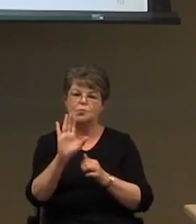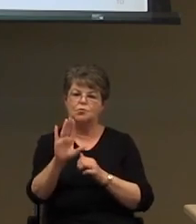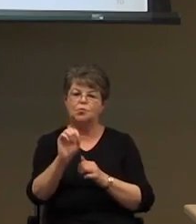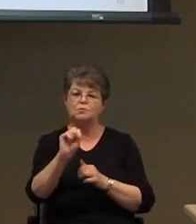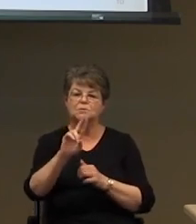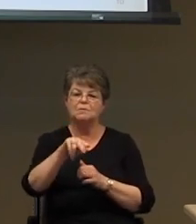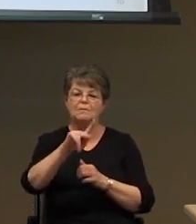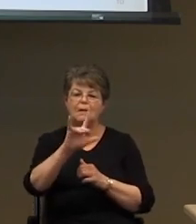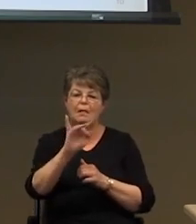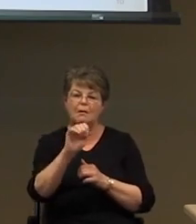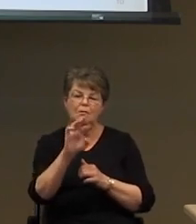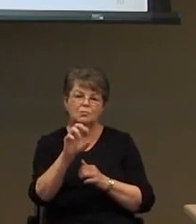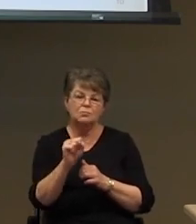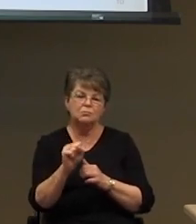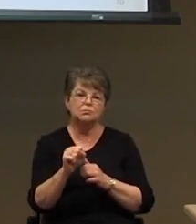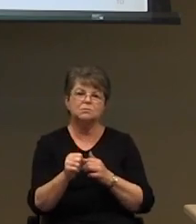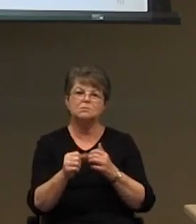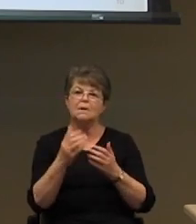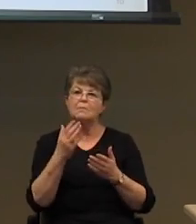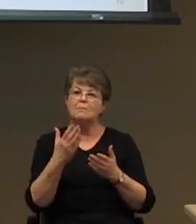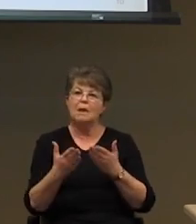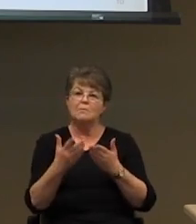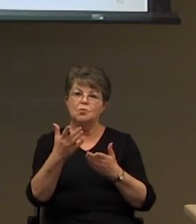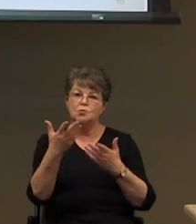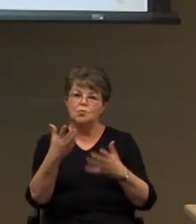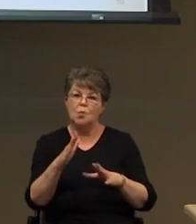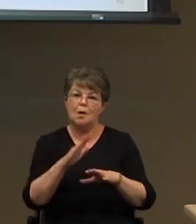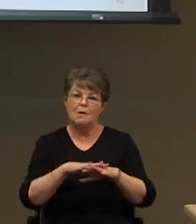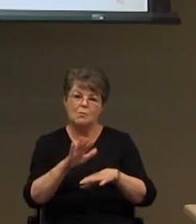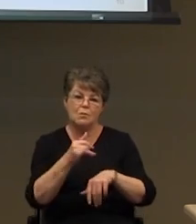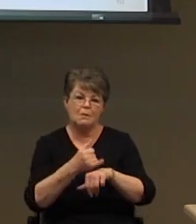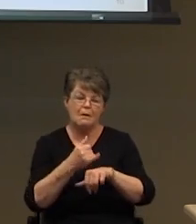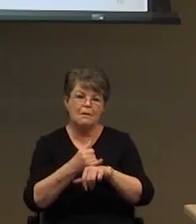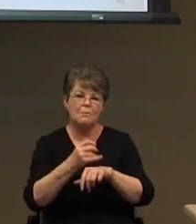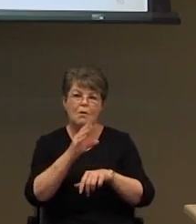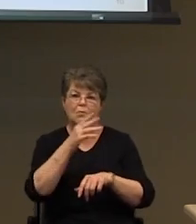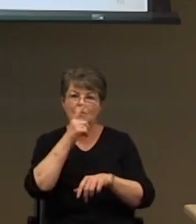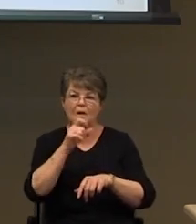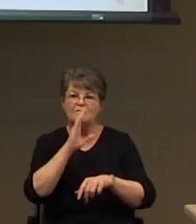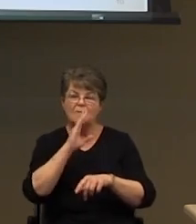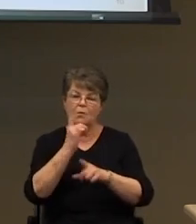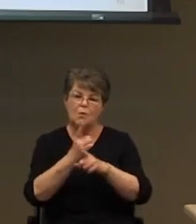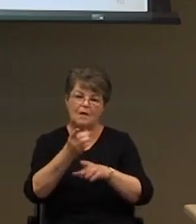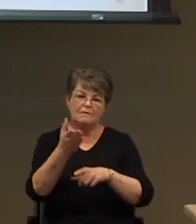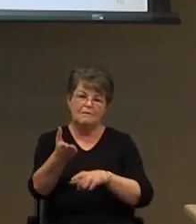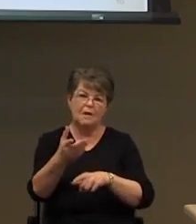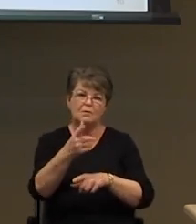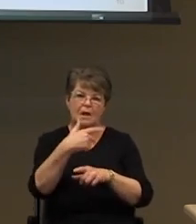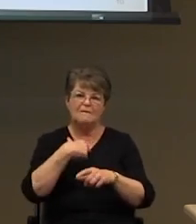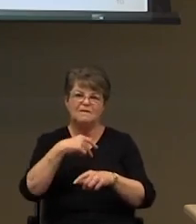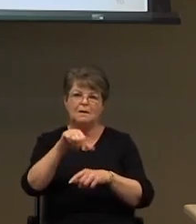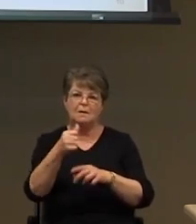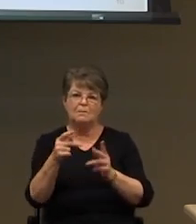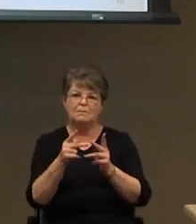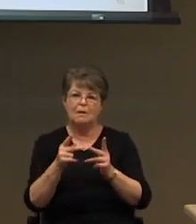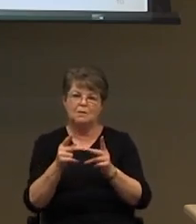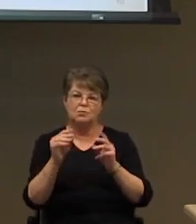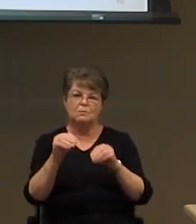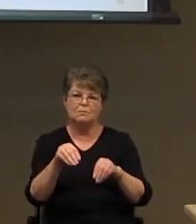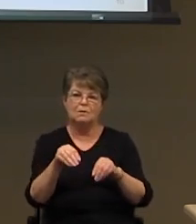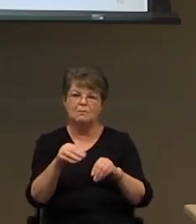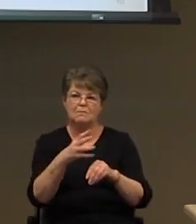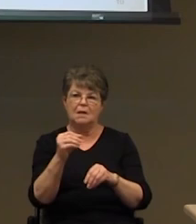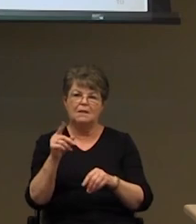who maybe you don't want on your campus, or they don't necessarily need to be right on your campus, there's another place for you to put them. And then they